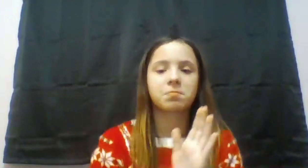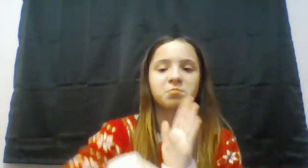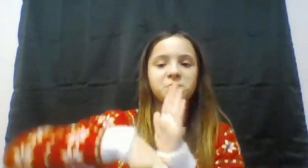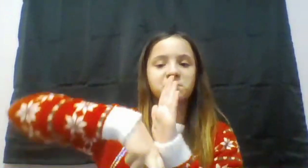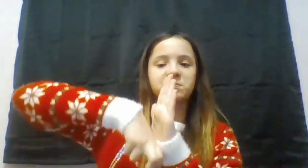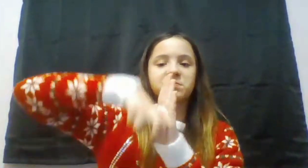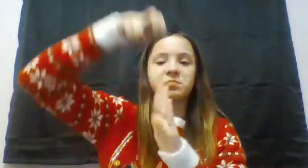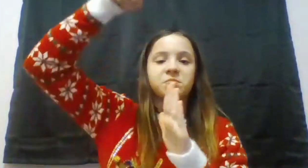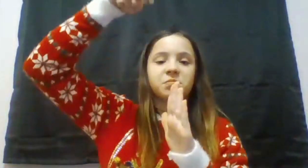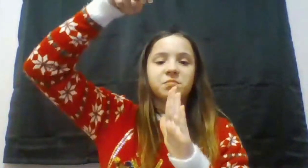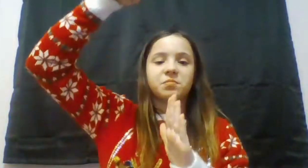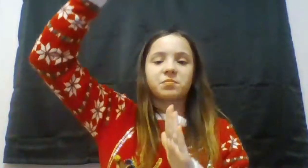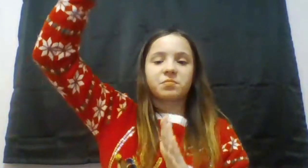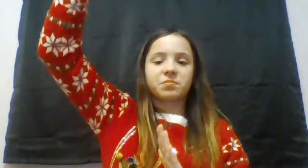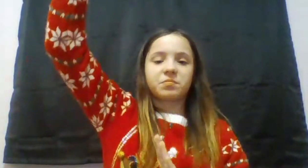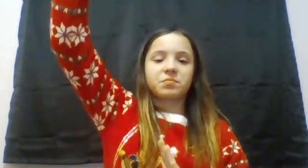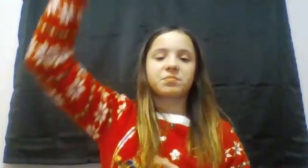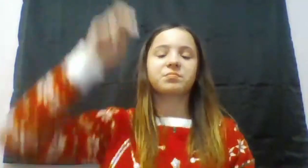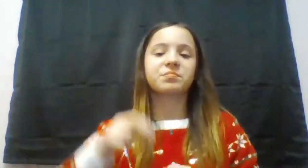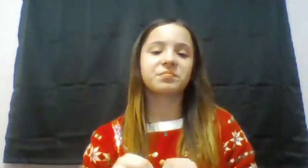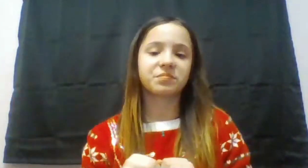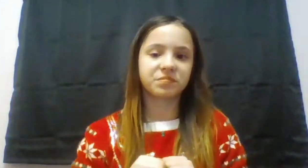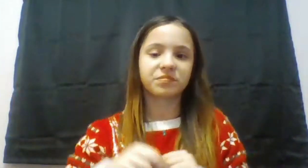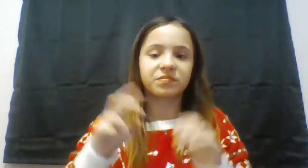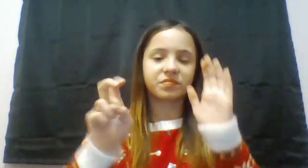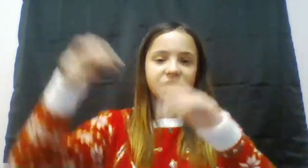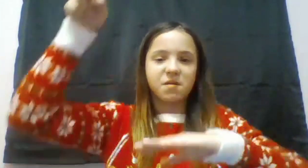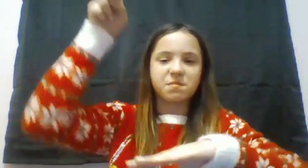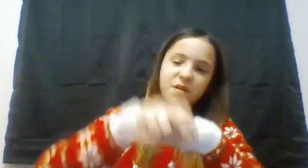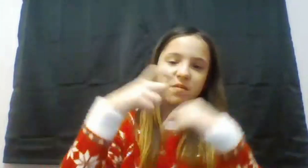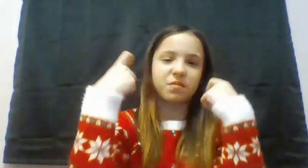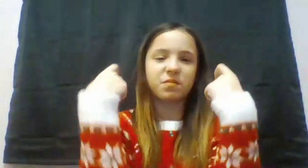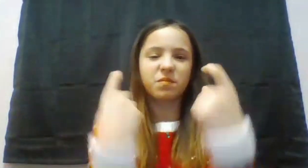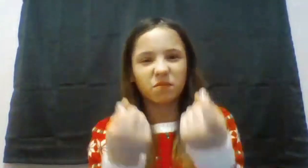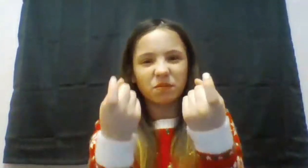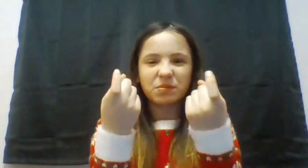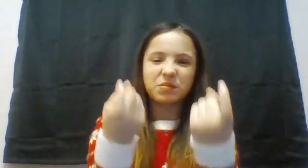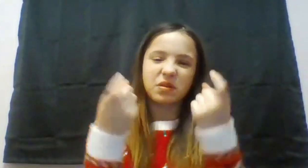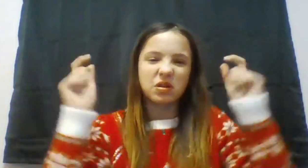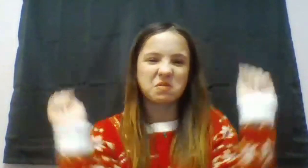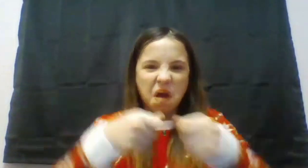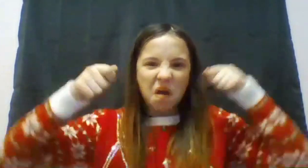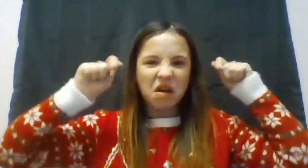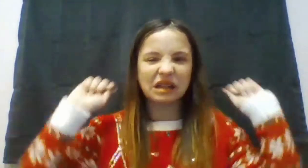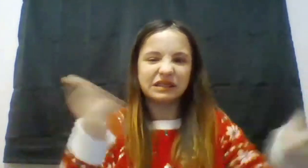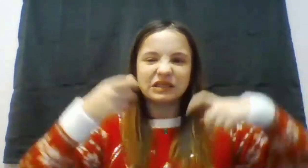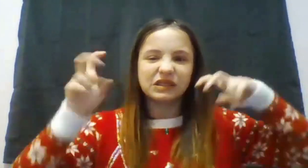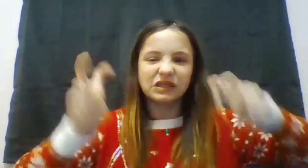laying his feather aside of his nose, and giving a nod up the chimney he rose. He sprang to his sleigh, to